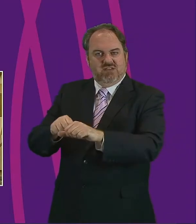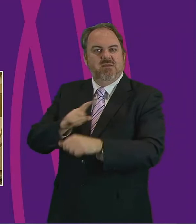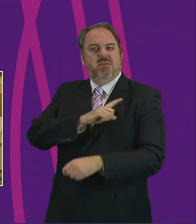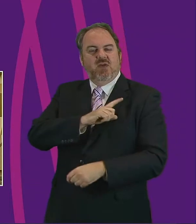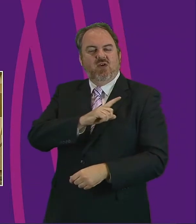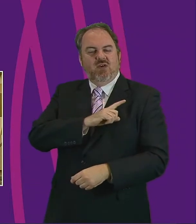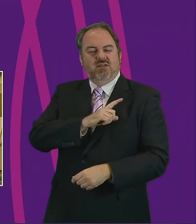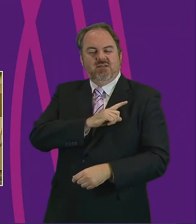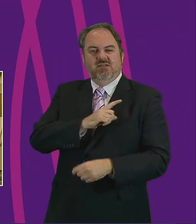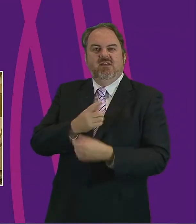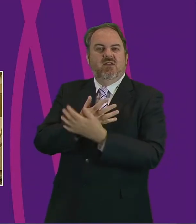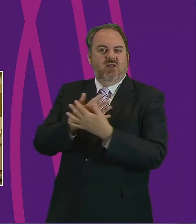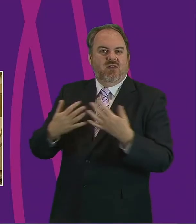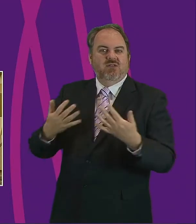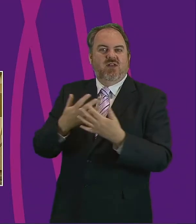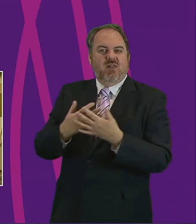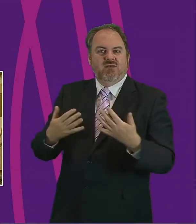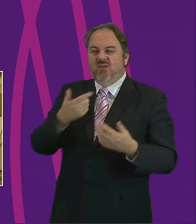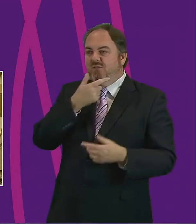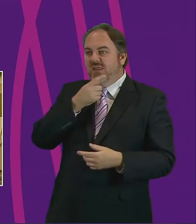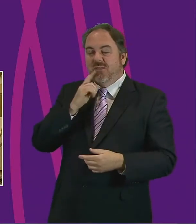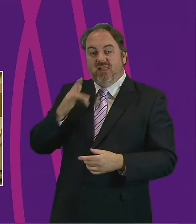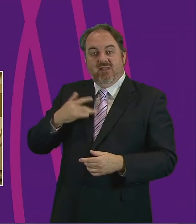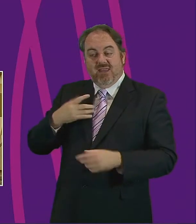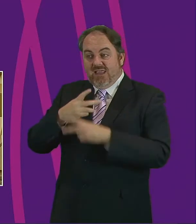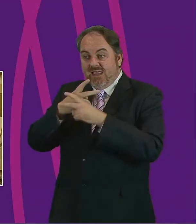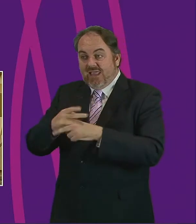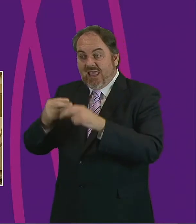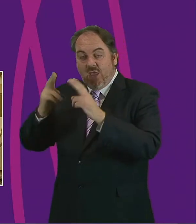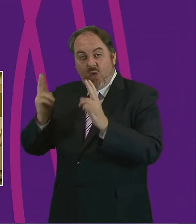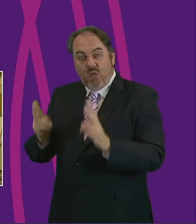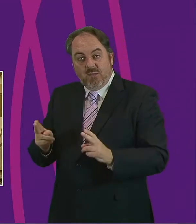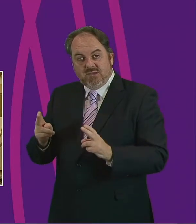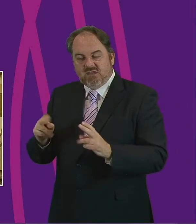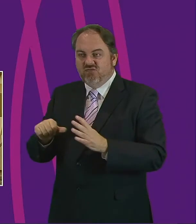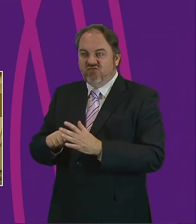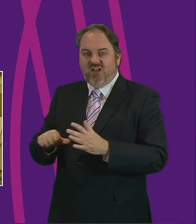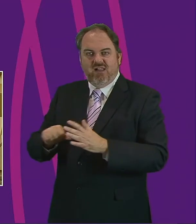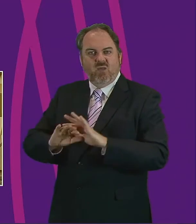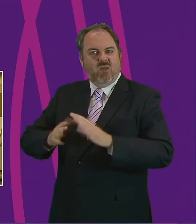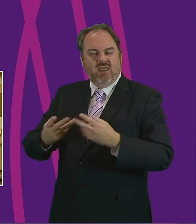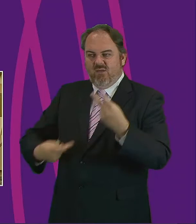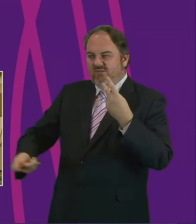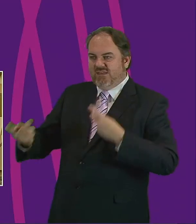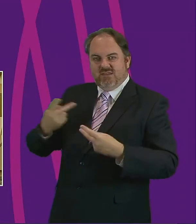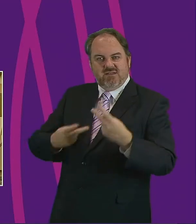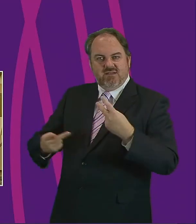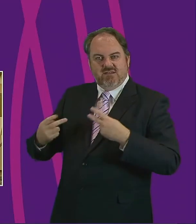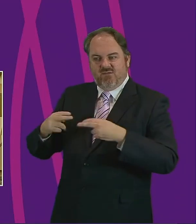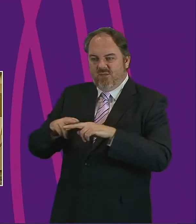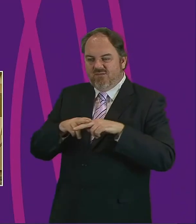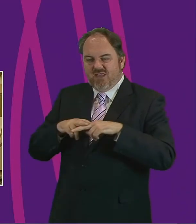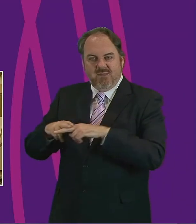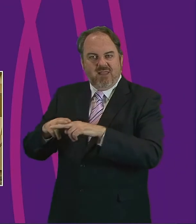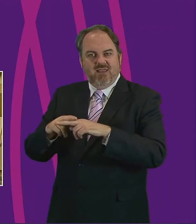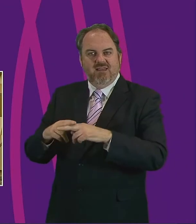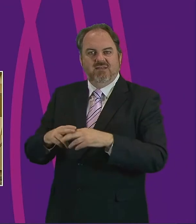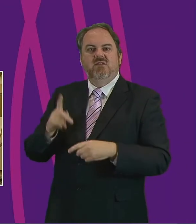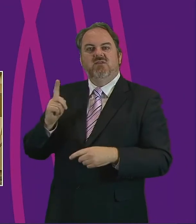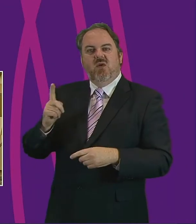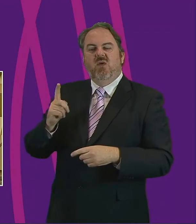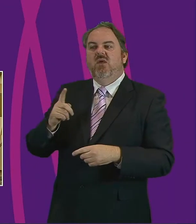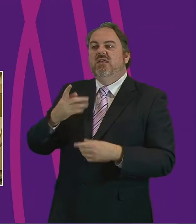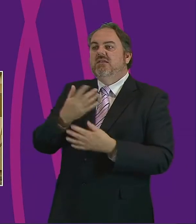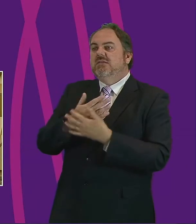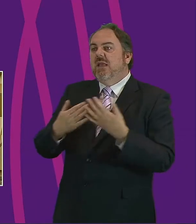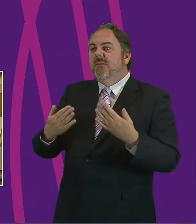significant impact on the well-being of residents and also their loved ones. We already, of course, enable families to visit loved ones in their final